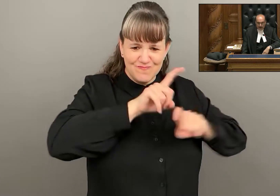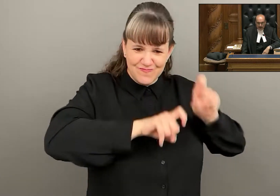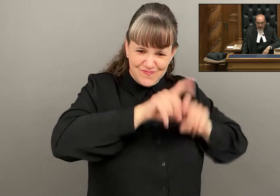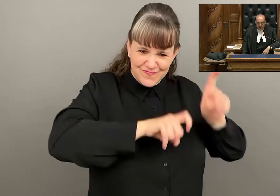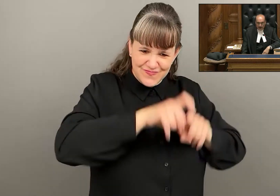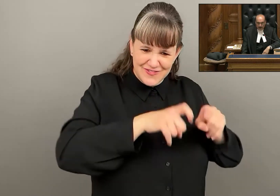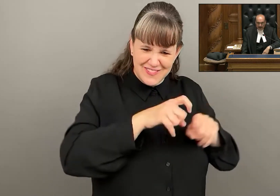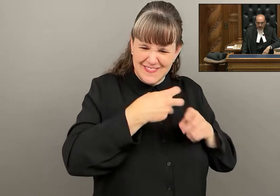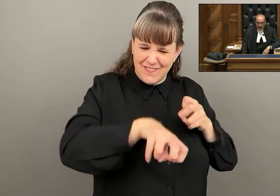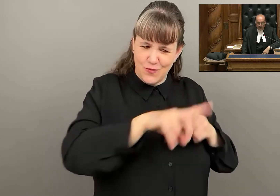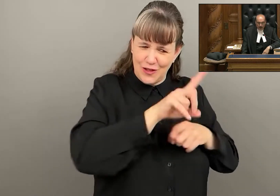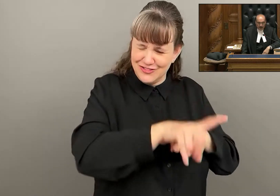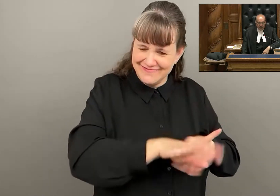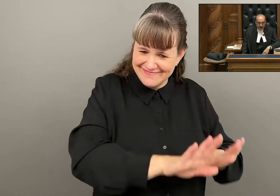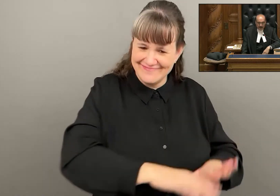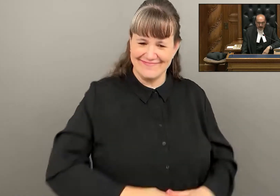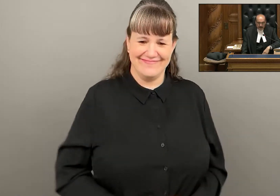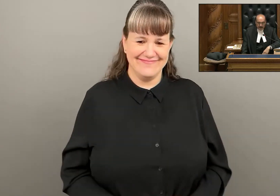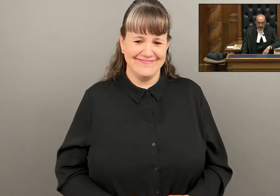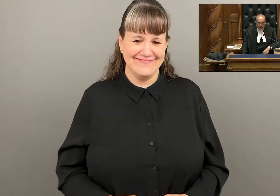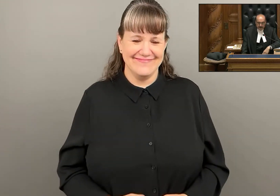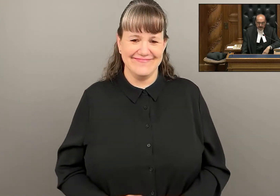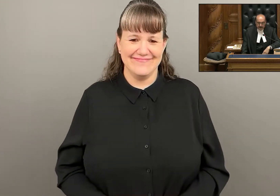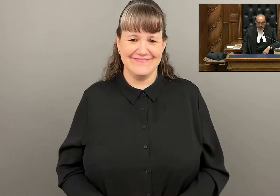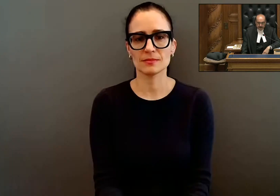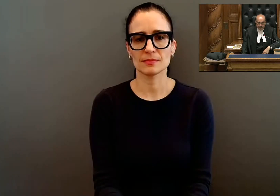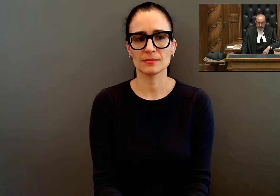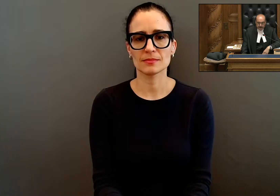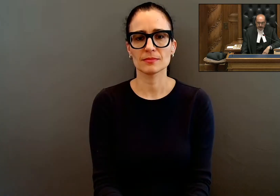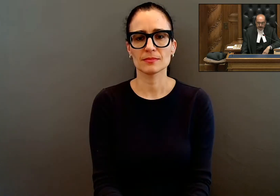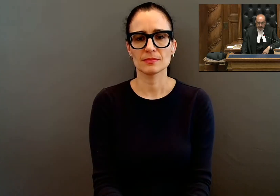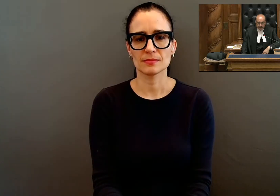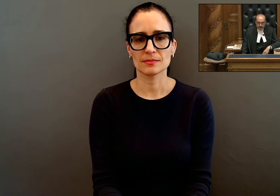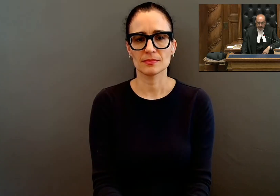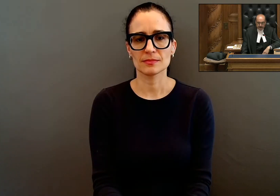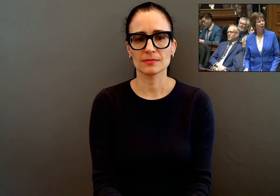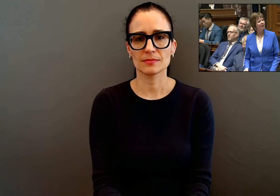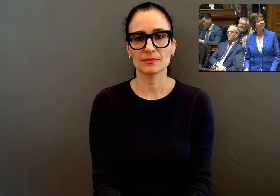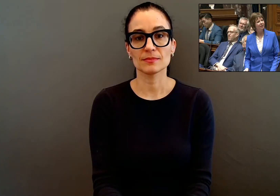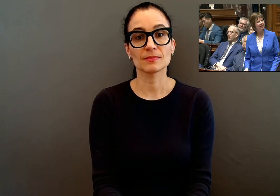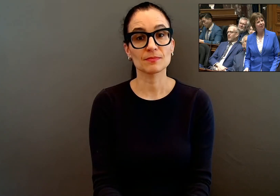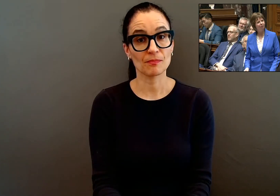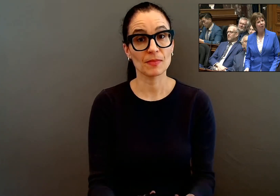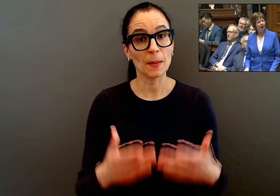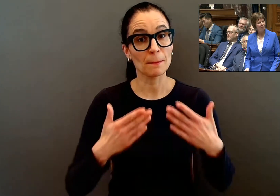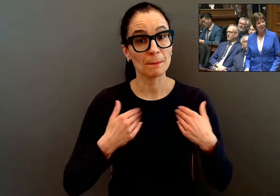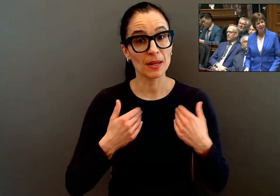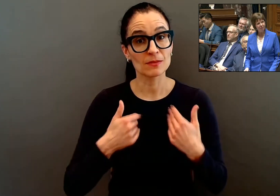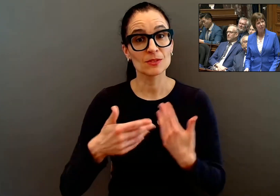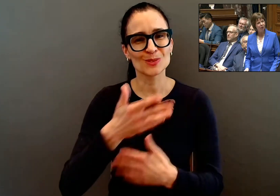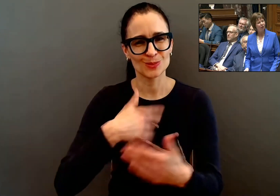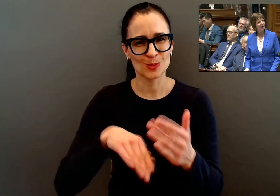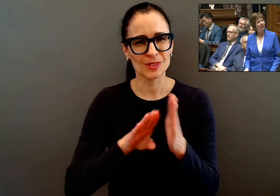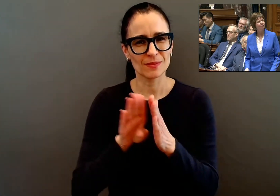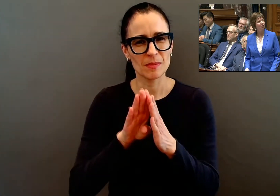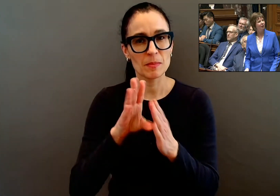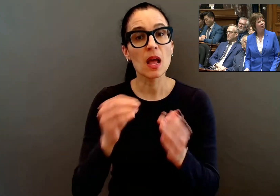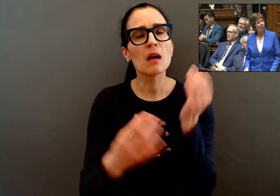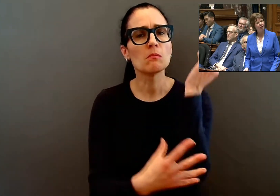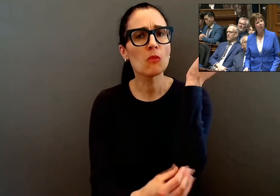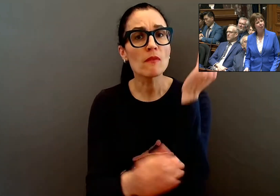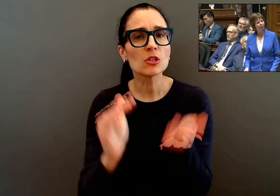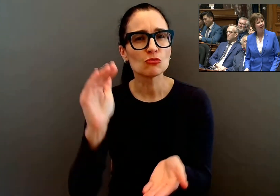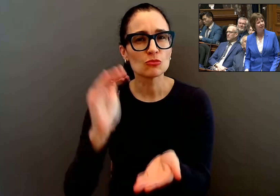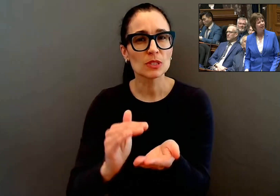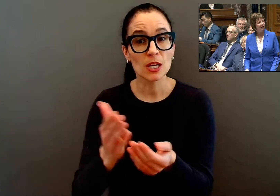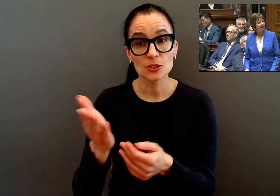Minister of Social Development and Poverty Reduction. Thank you, Mr. Speaker. Joining us for, I believe, the first time to witness